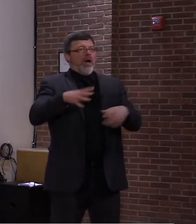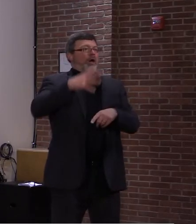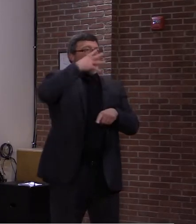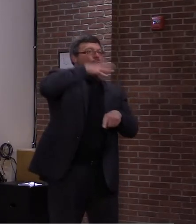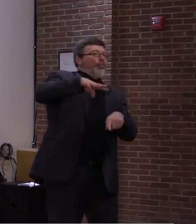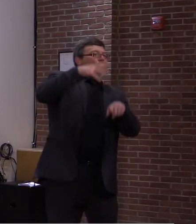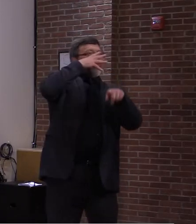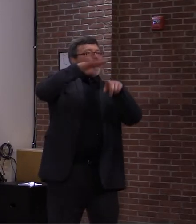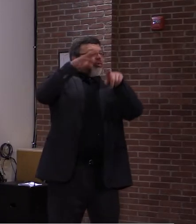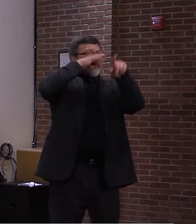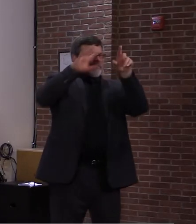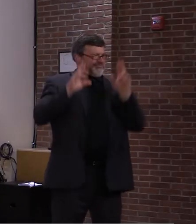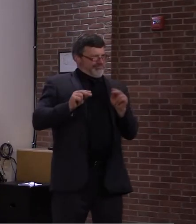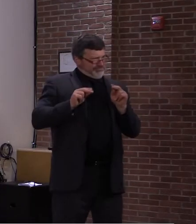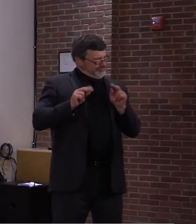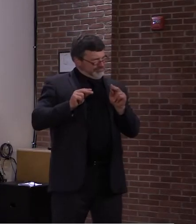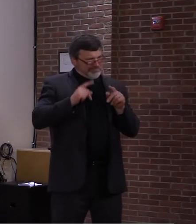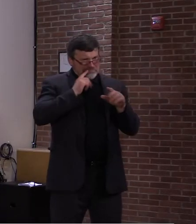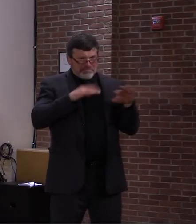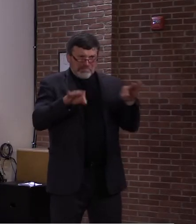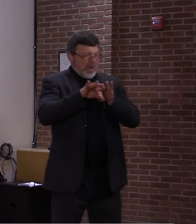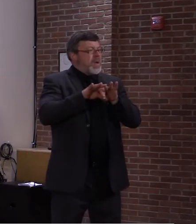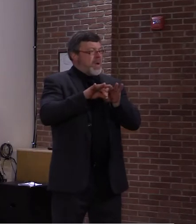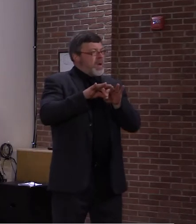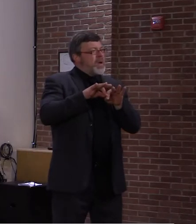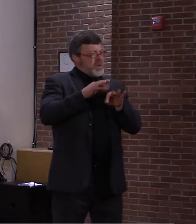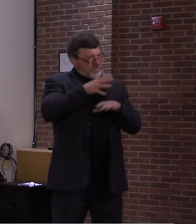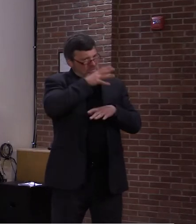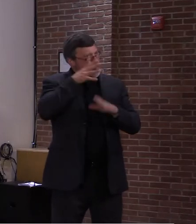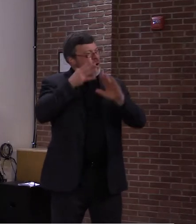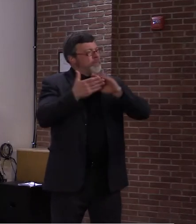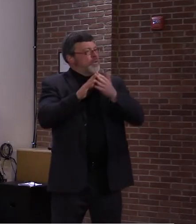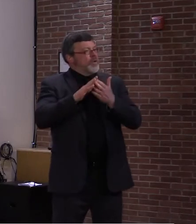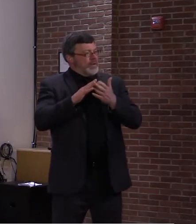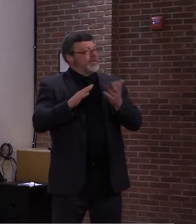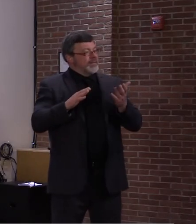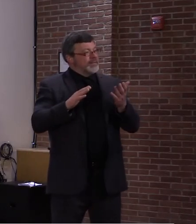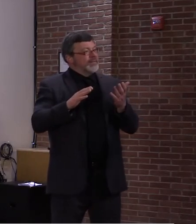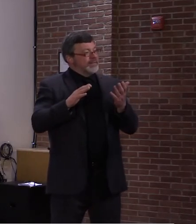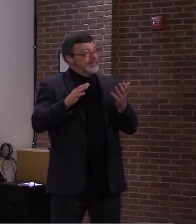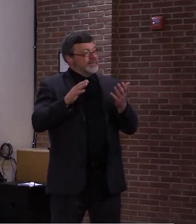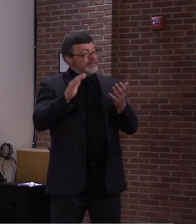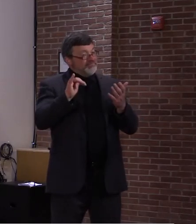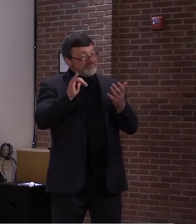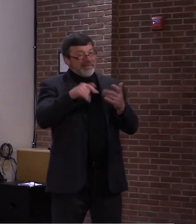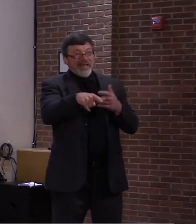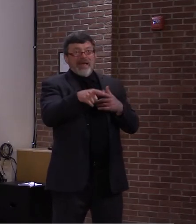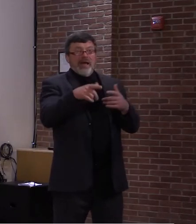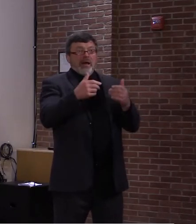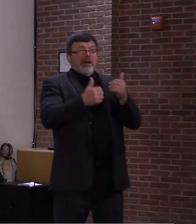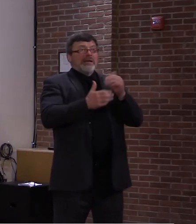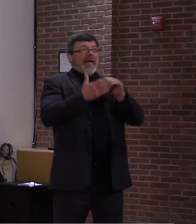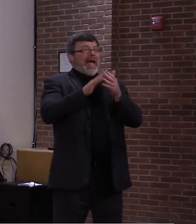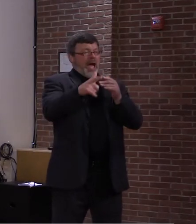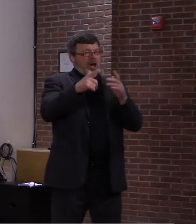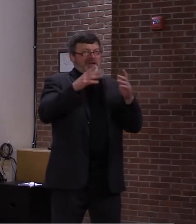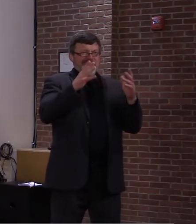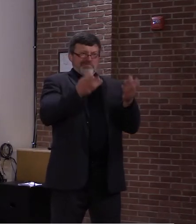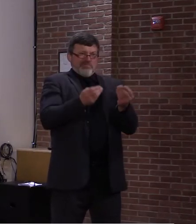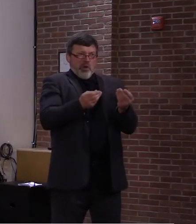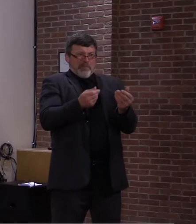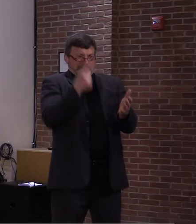opening remarks, the grand list has either been stagnant or receding in many, half the communities in